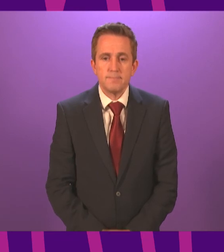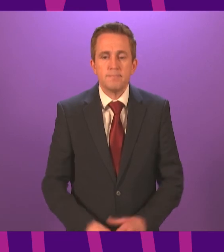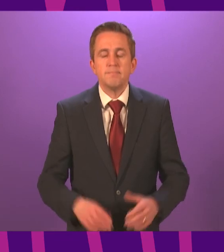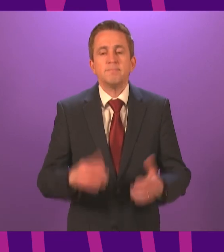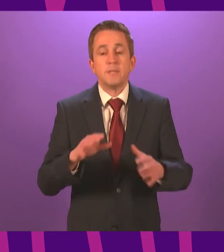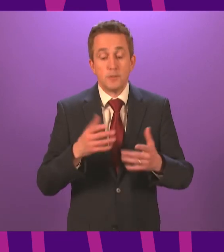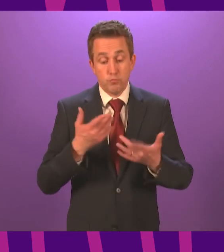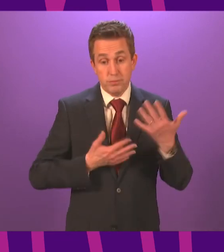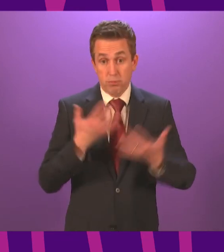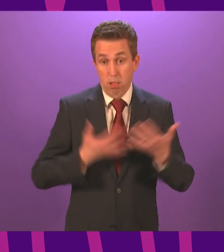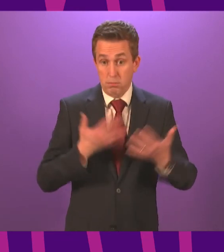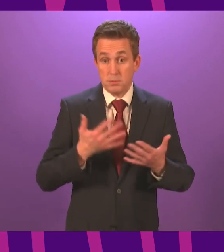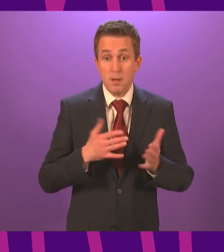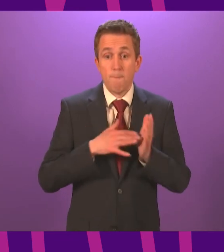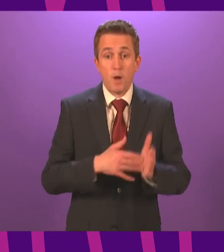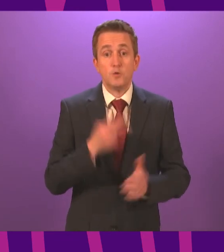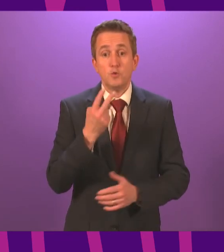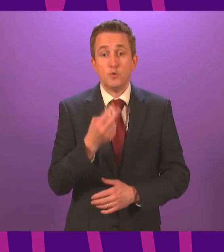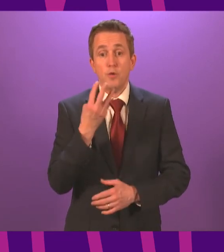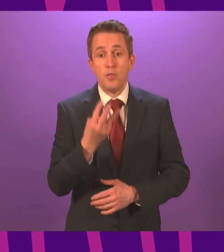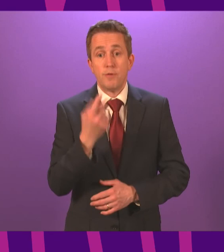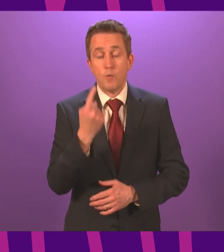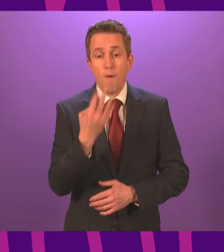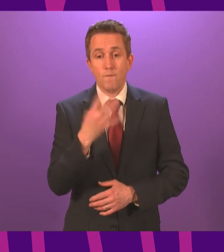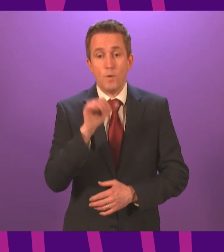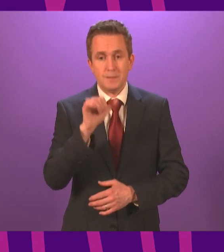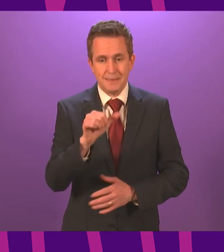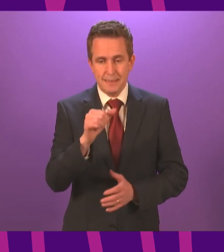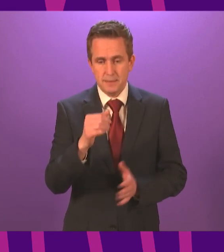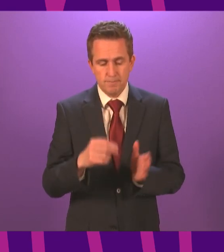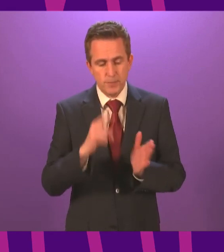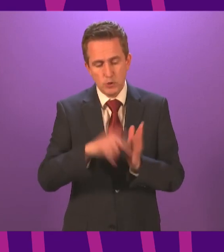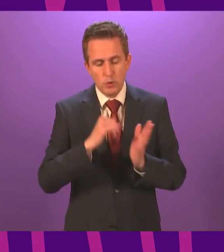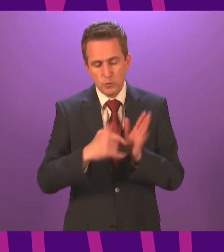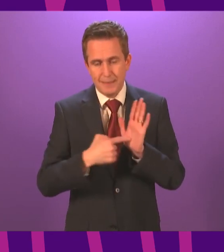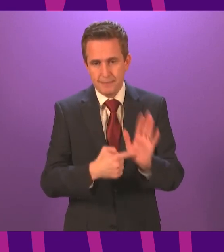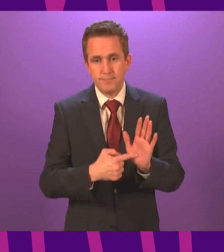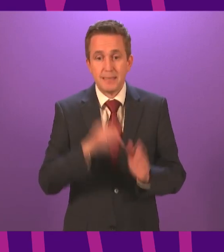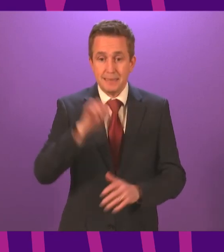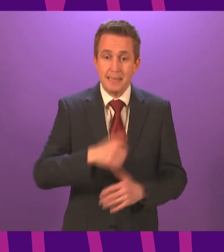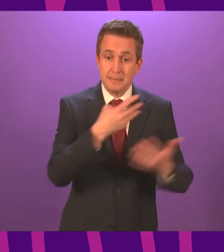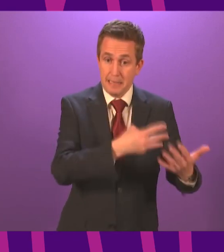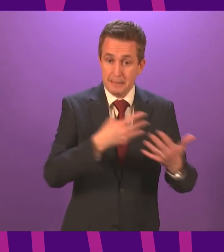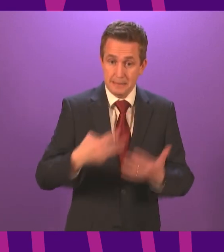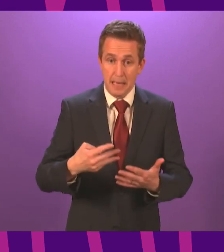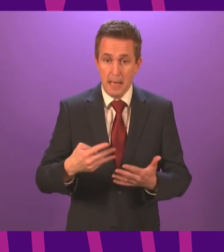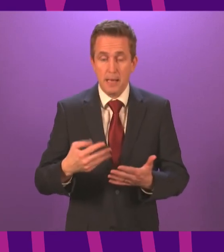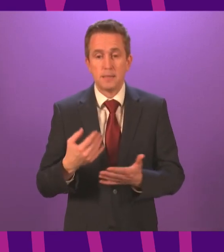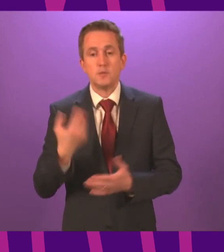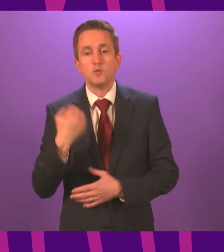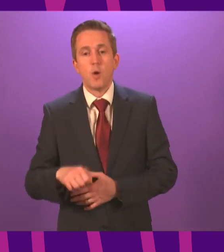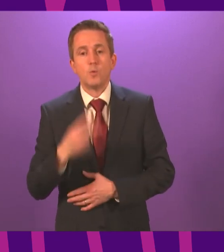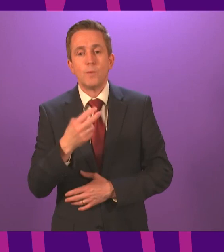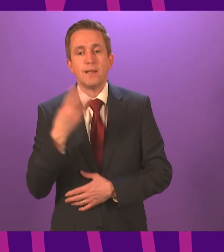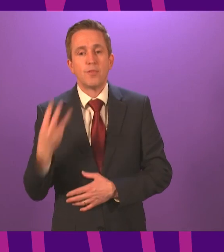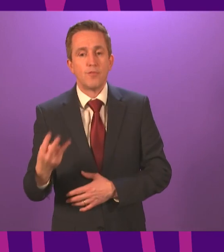Thank you. The result of the vote on motion 23416 in the name of John Swinney as amended is yes 99, no 23. There were